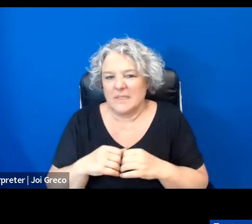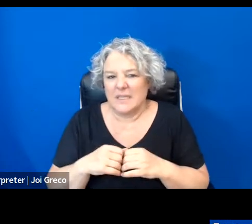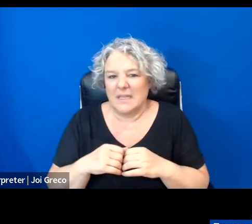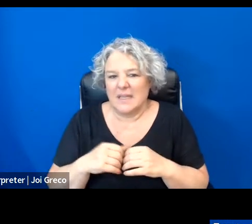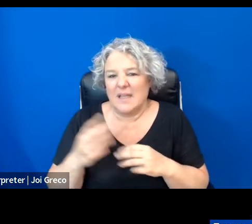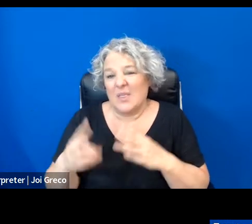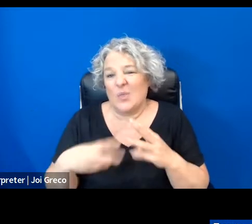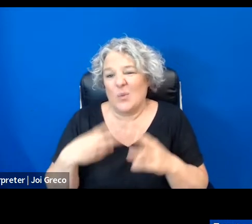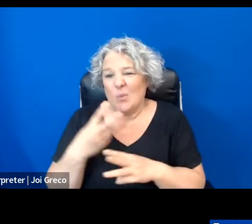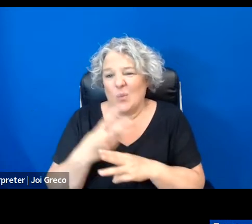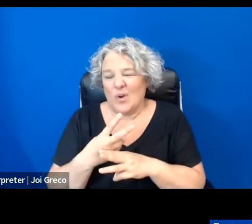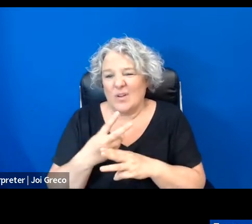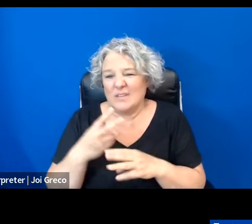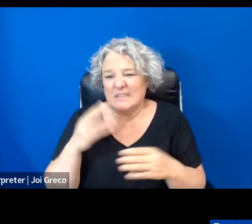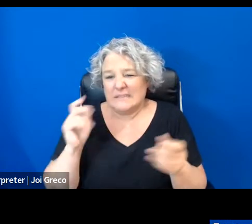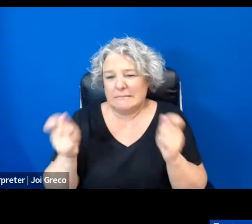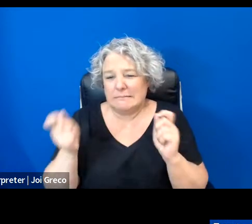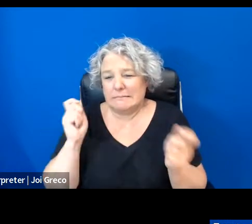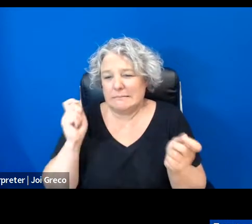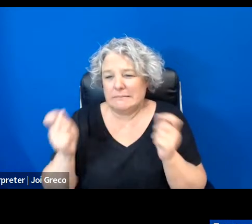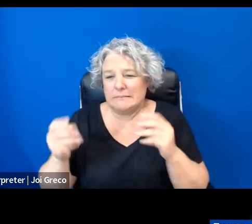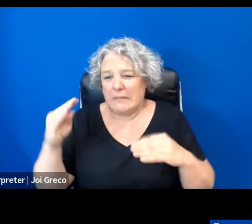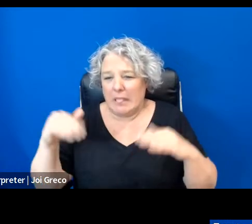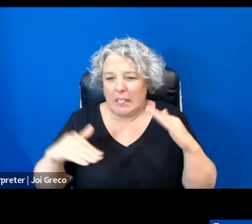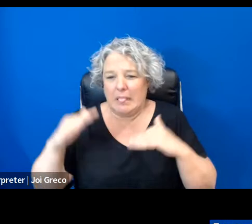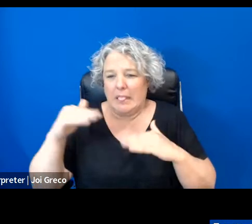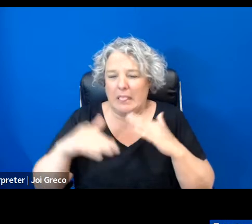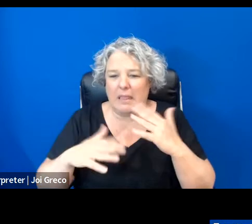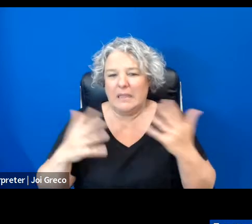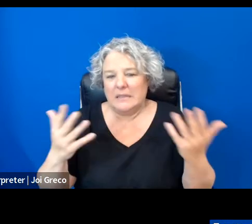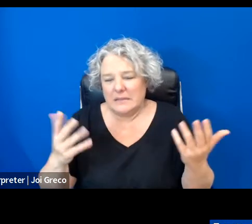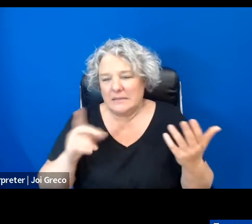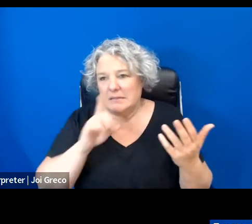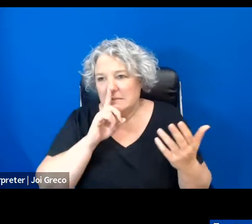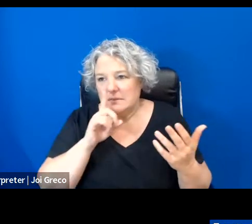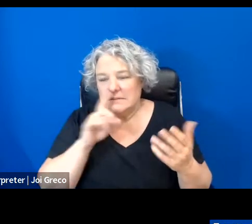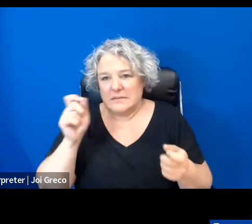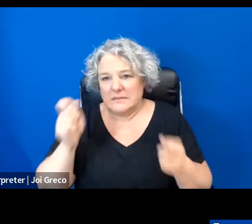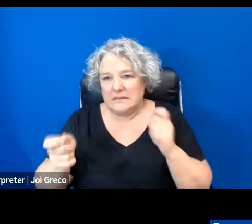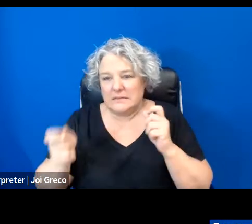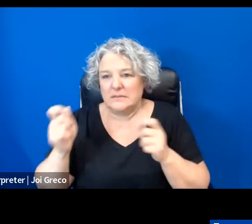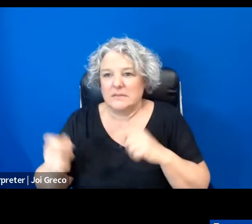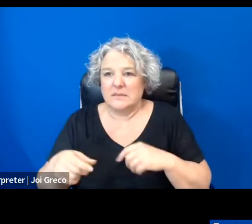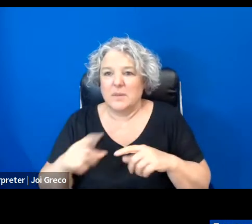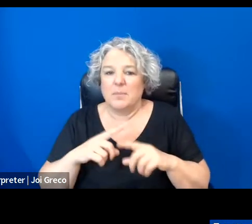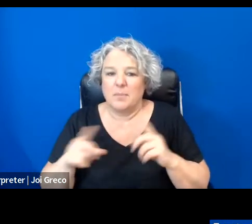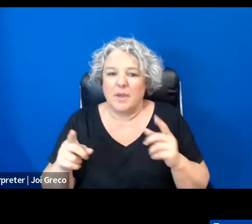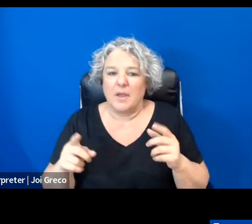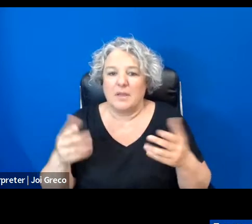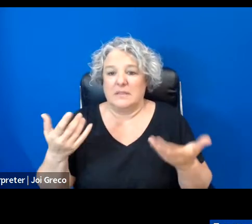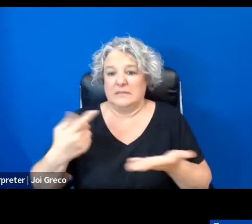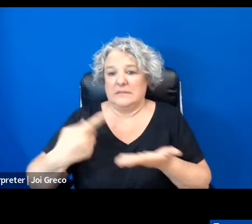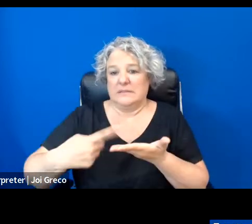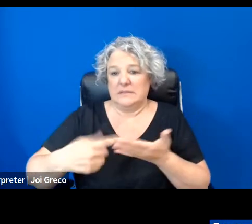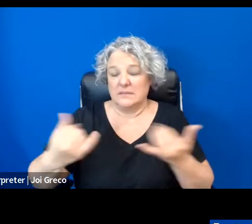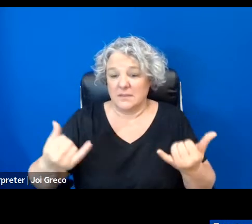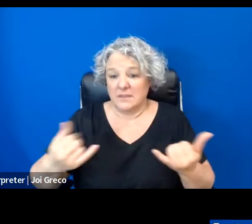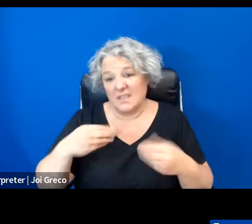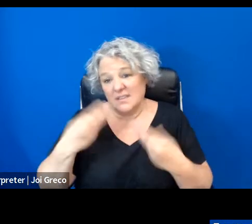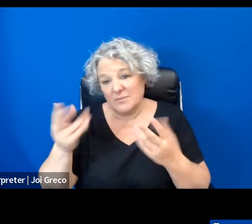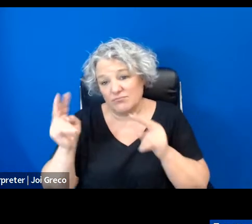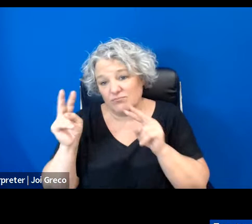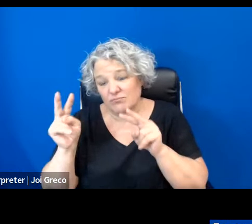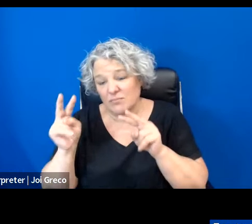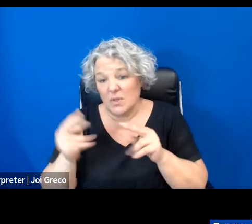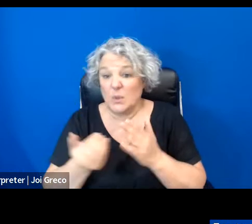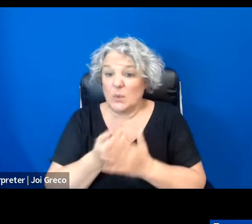is very much in flux, but the fact that we're here talking about it is the thing that gives me hope. Do I see a new